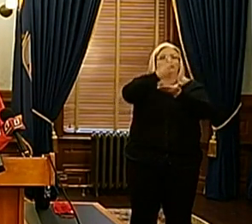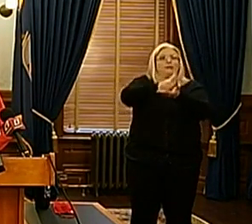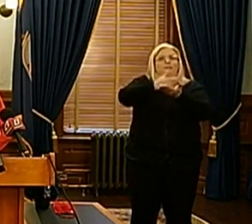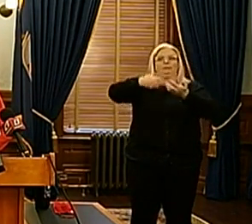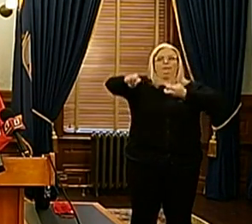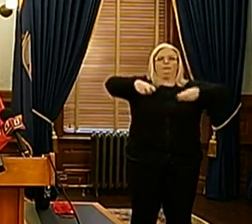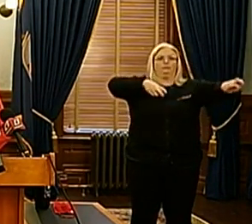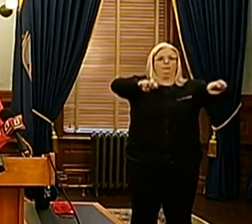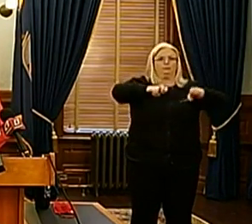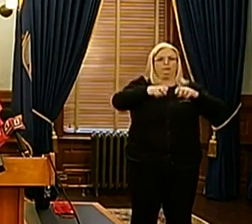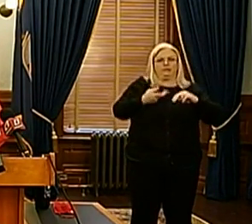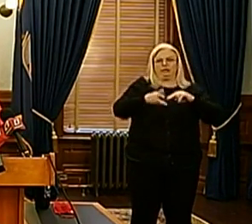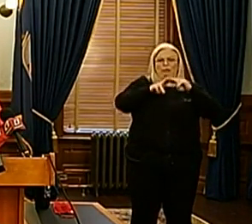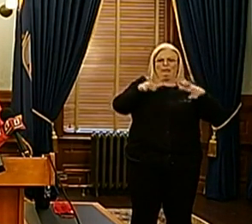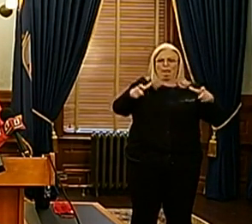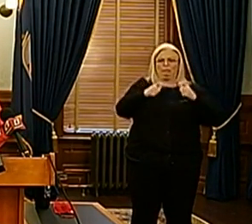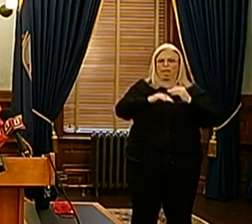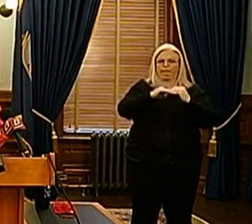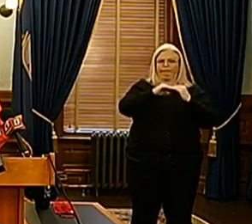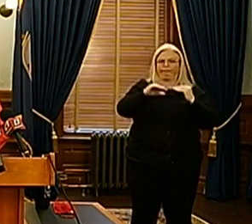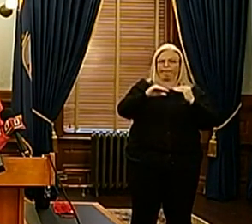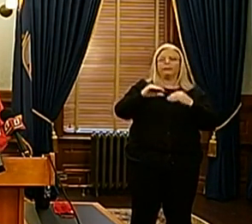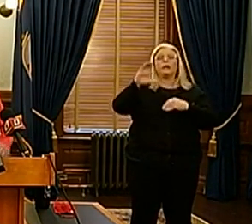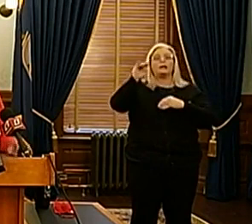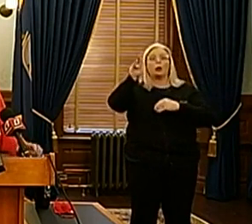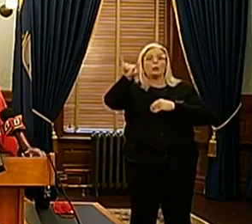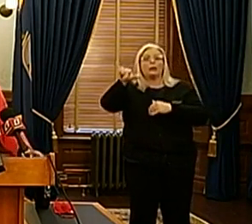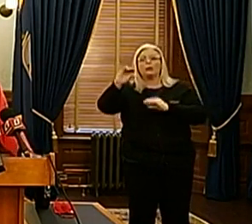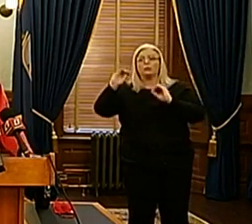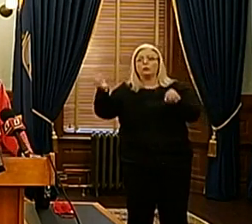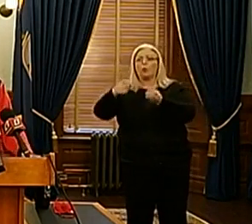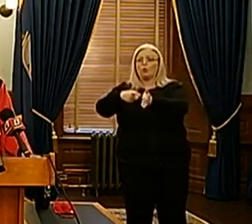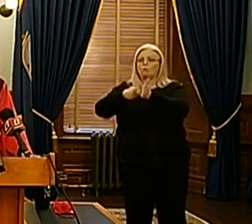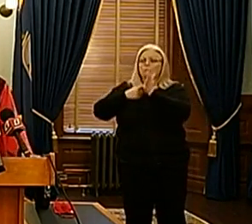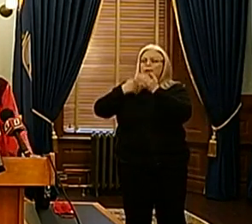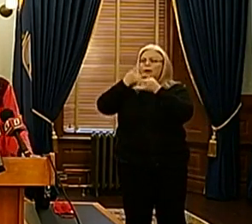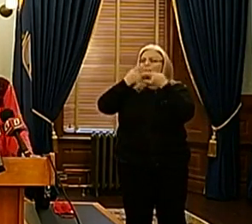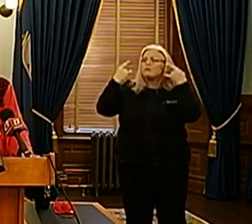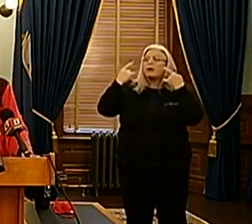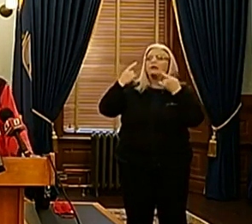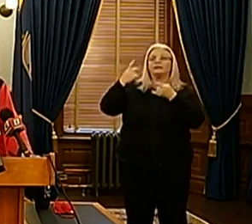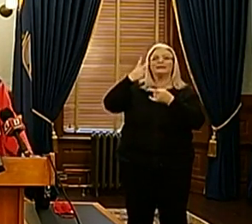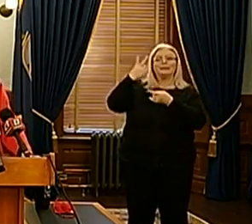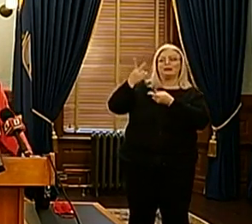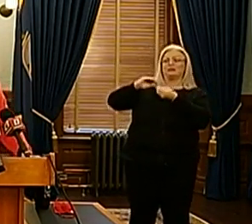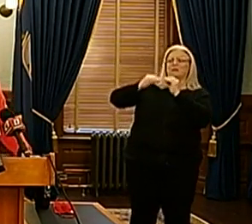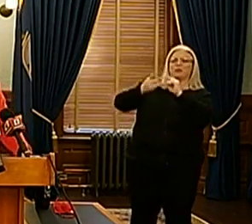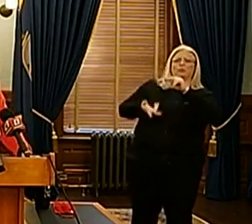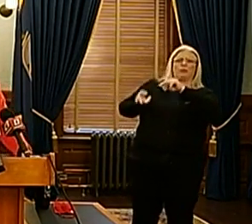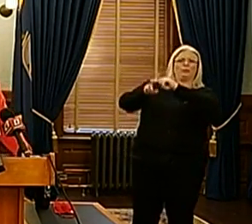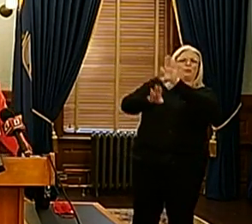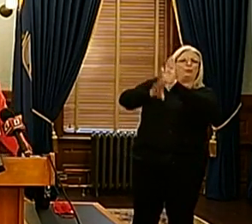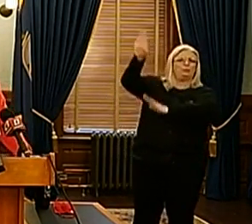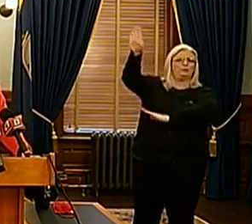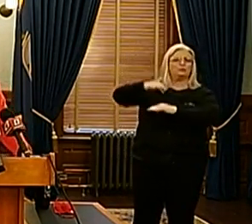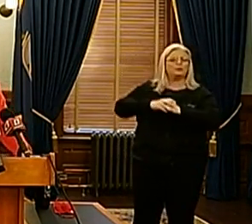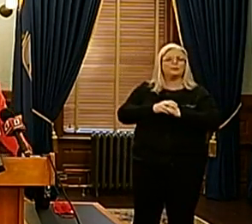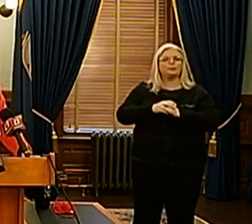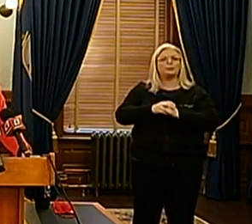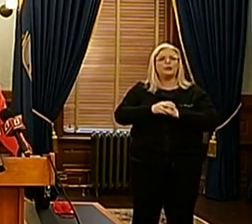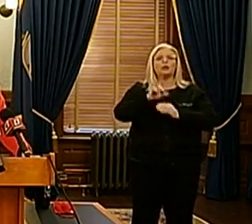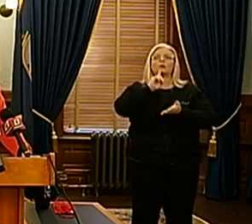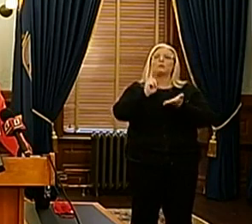transmission from increasing. Counties with no mandate have seen infection rates climb. A report